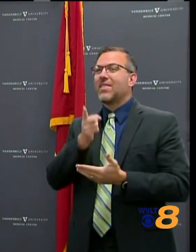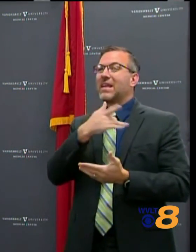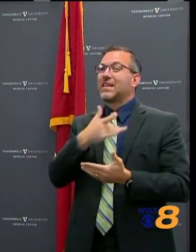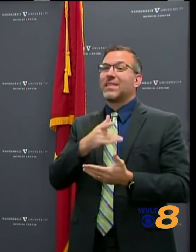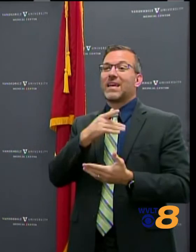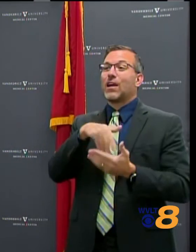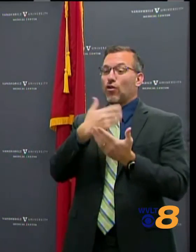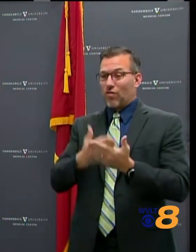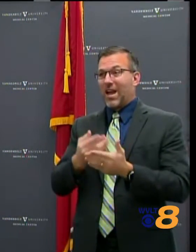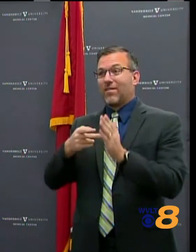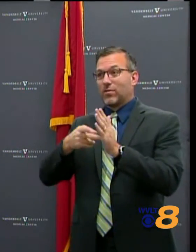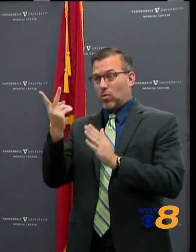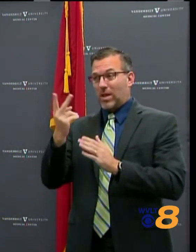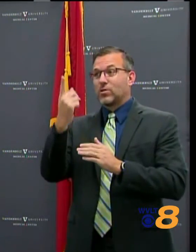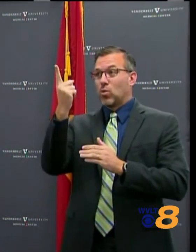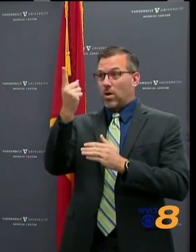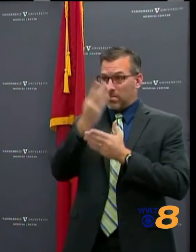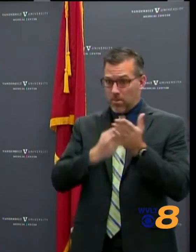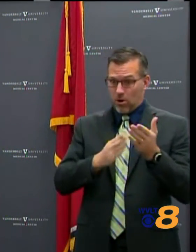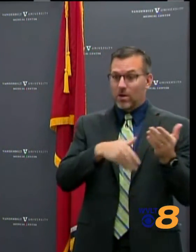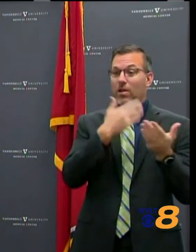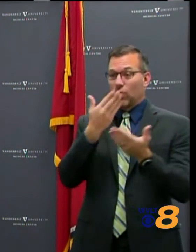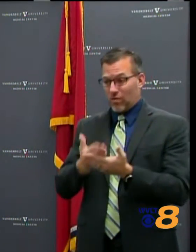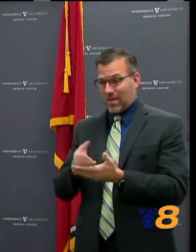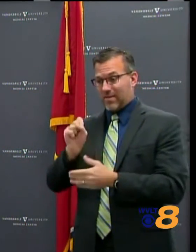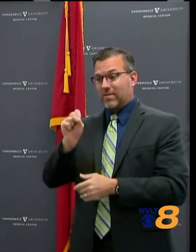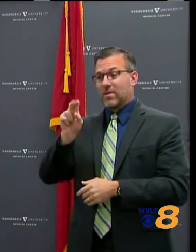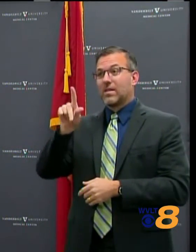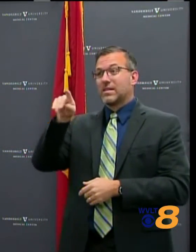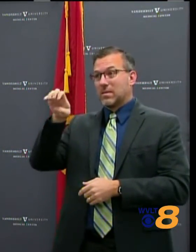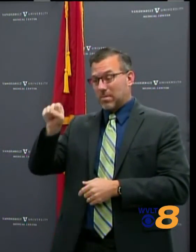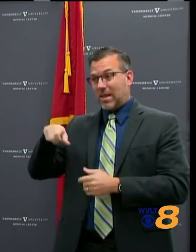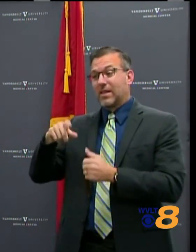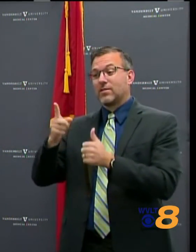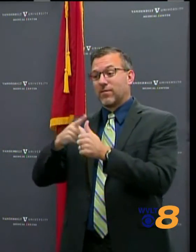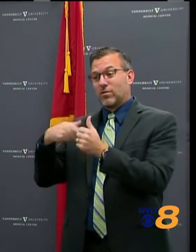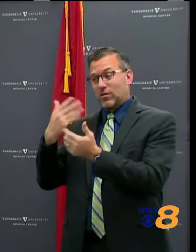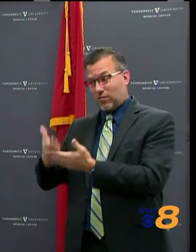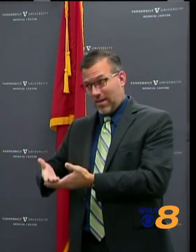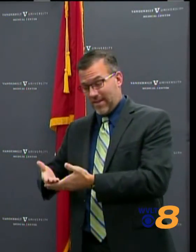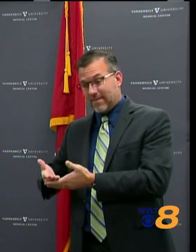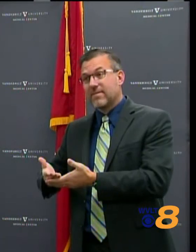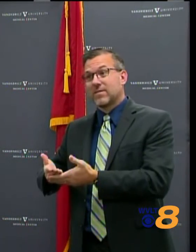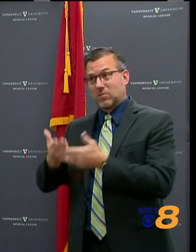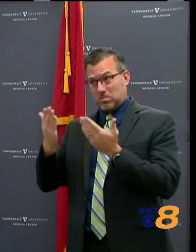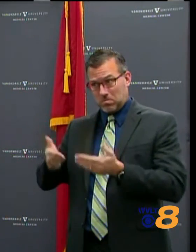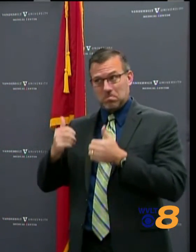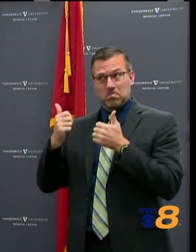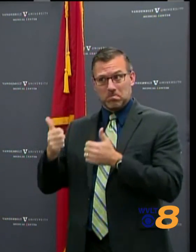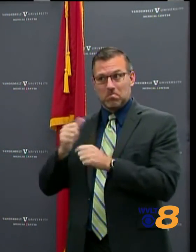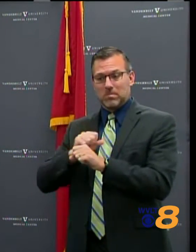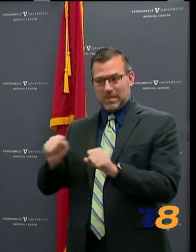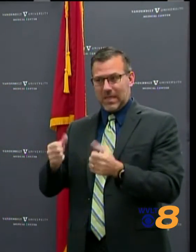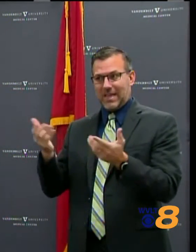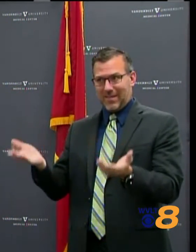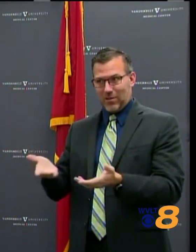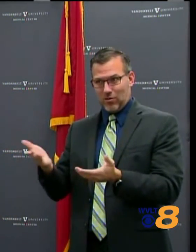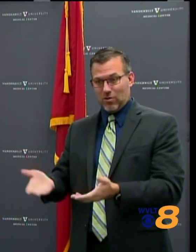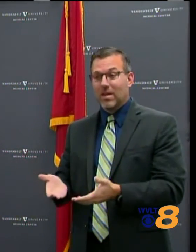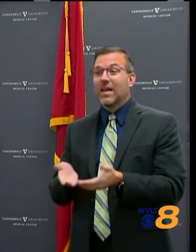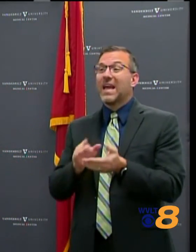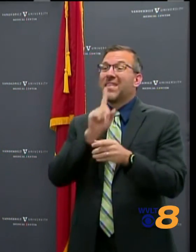One part is what we call supplies, and then the other is vaccine. The supplies are here and in our pharmacy.